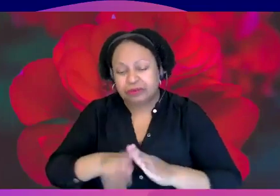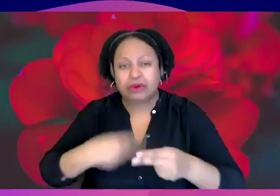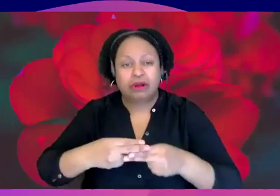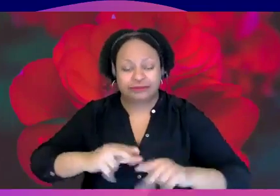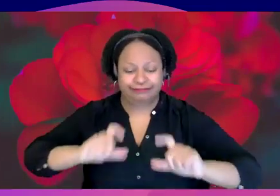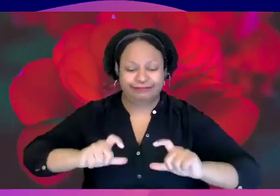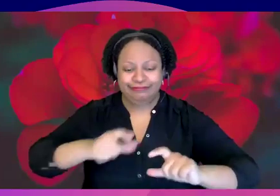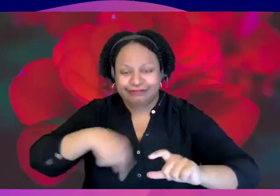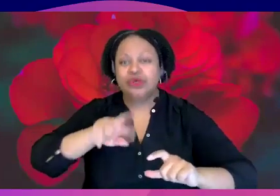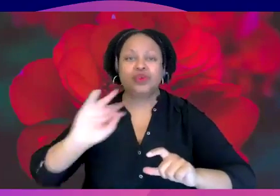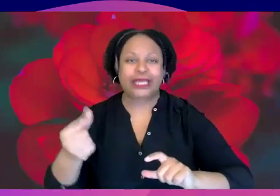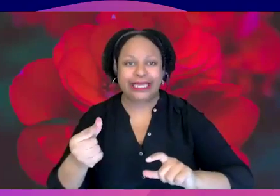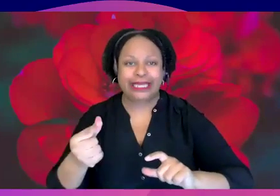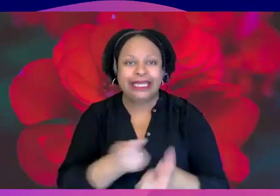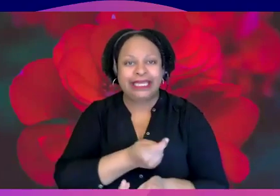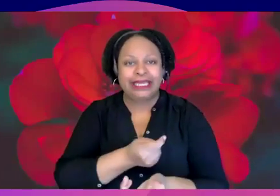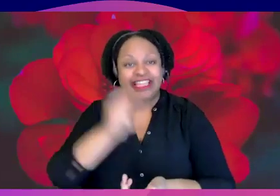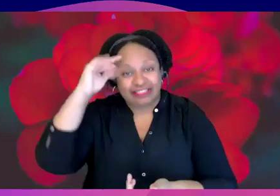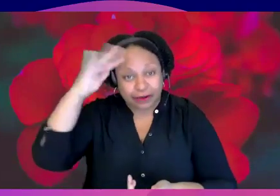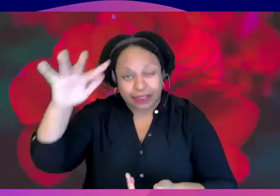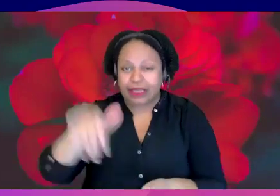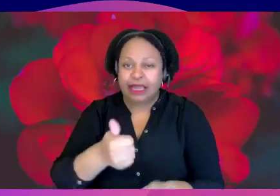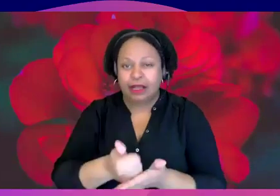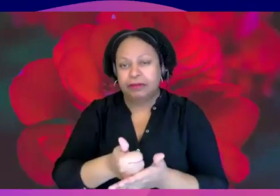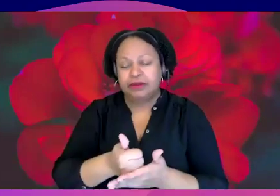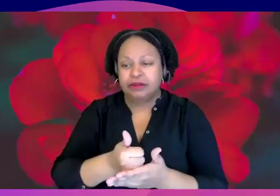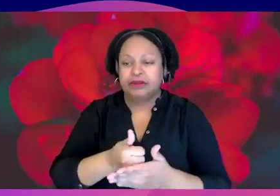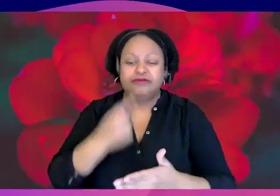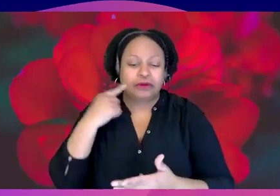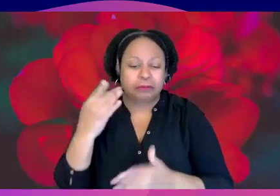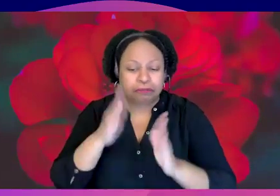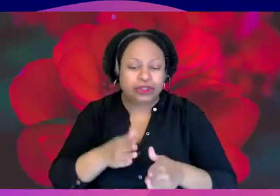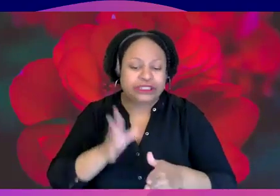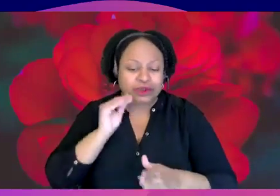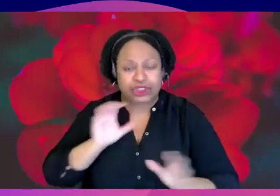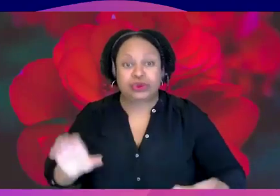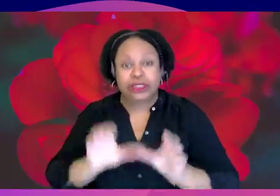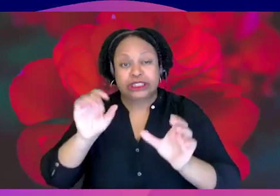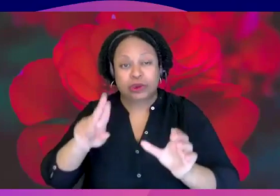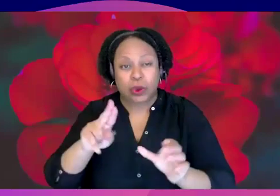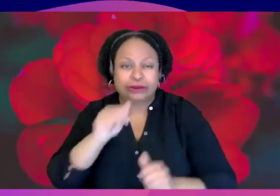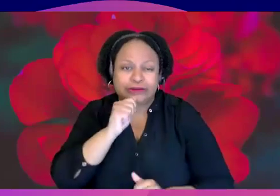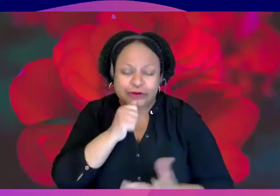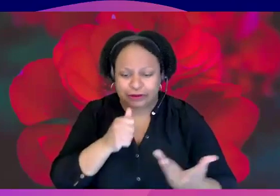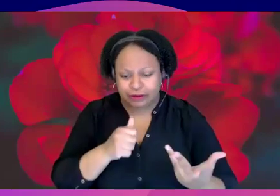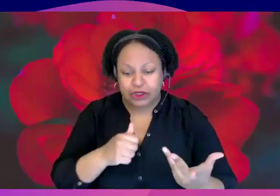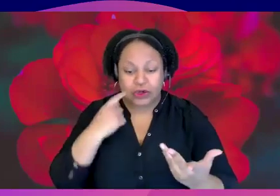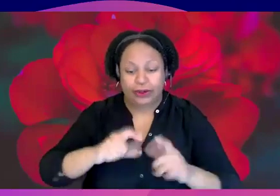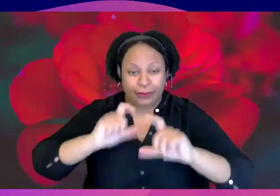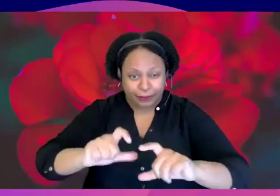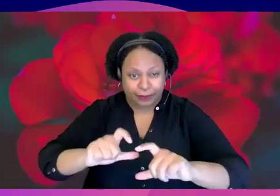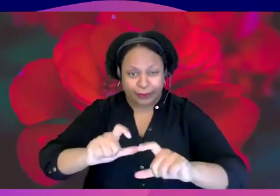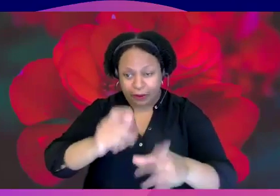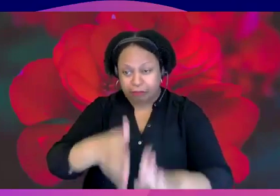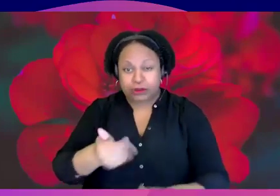support someone who is experiencing crisis or suffering. So at the center of the ring, you have the person